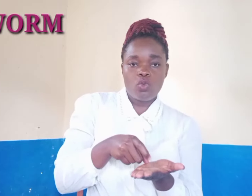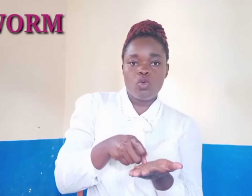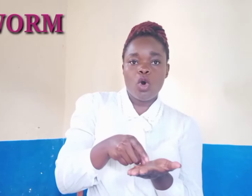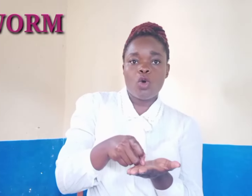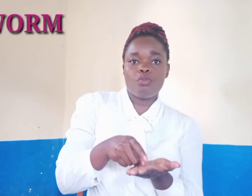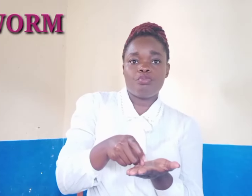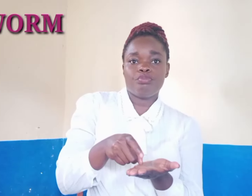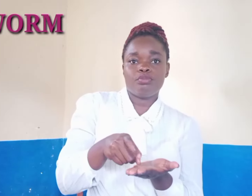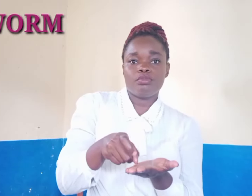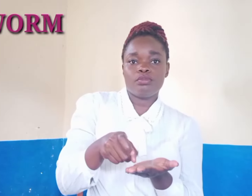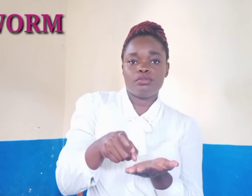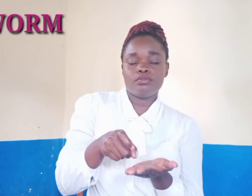Worm.